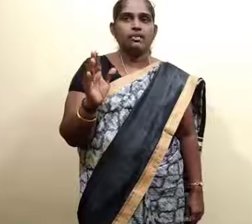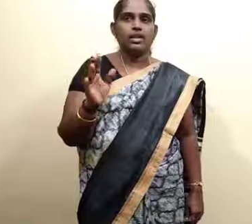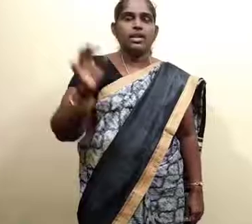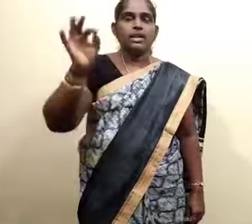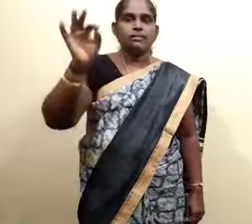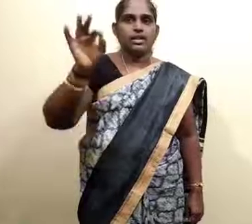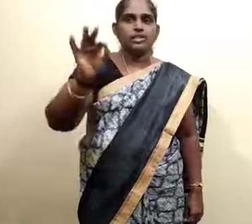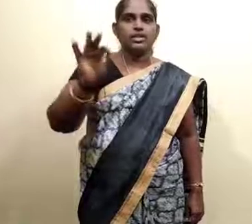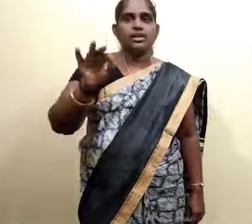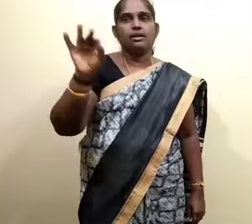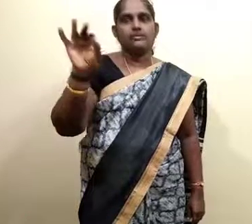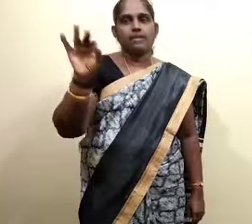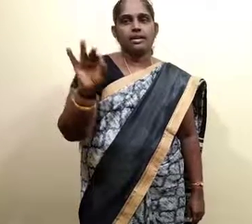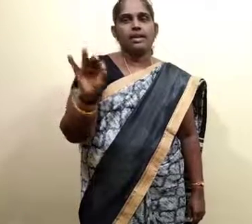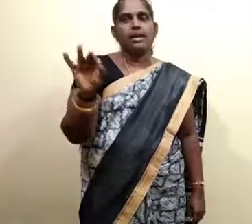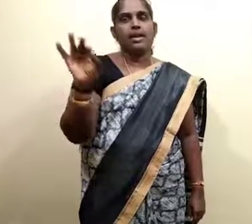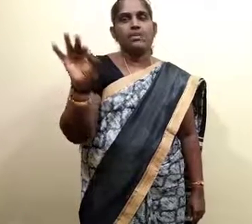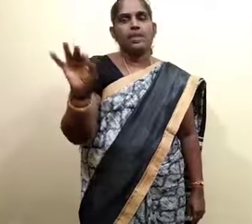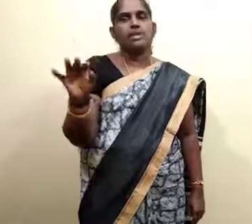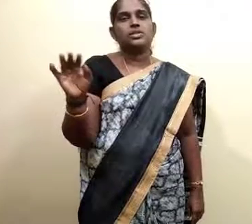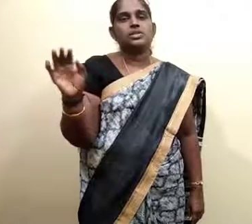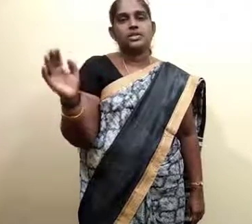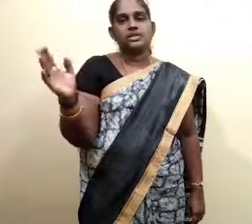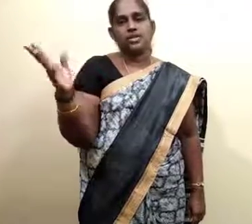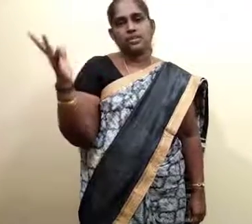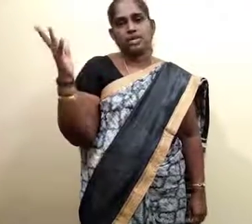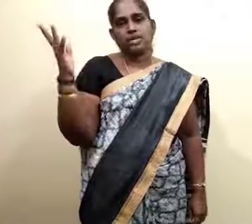1871, Prussia finally united Germany.